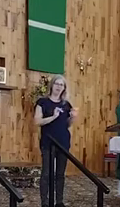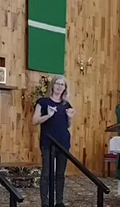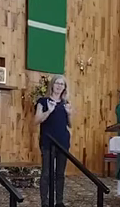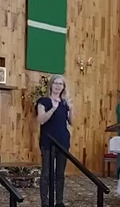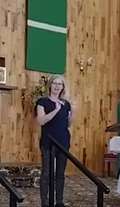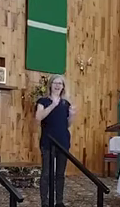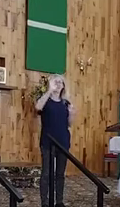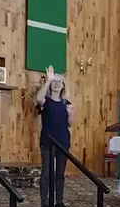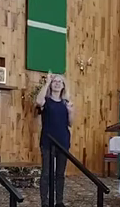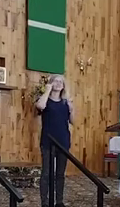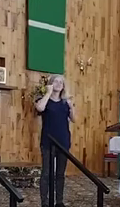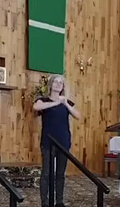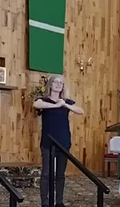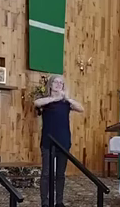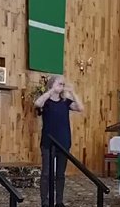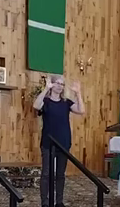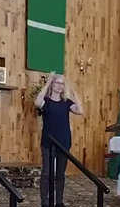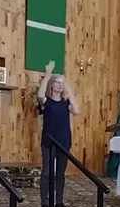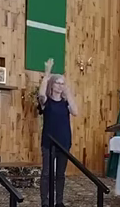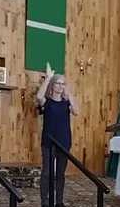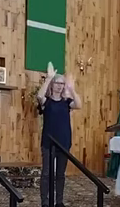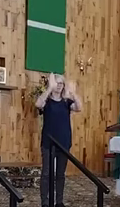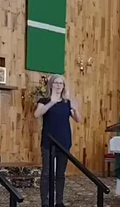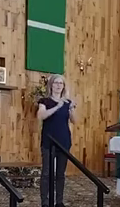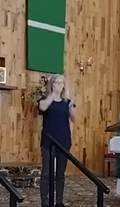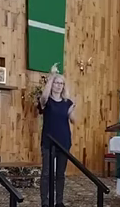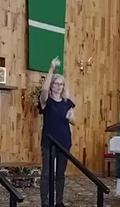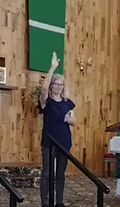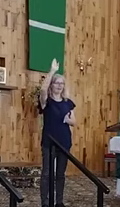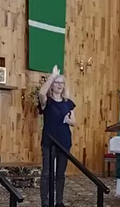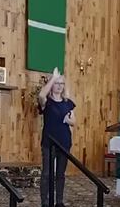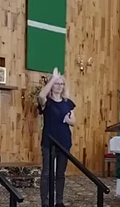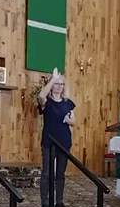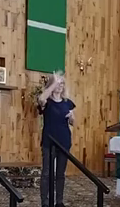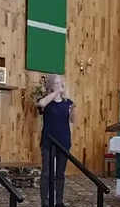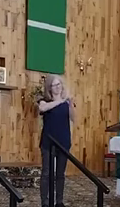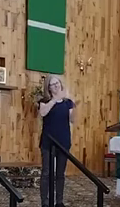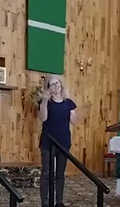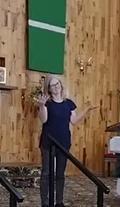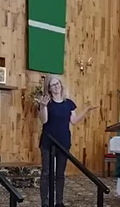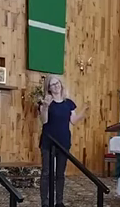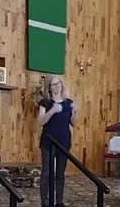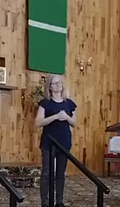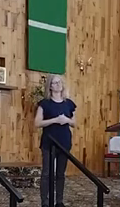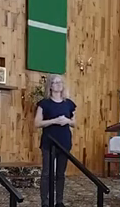the images of our great and glorious God. That's the thing that's going on.